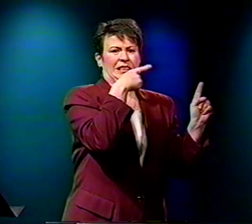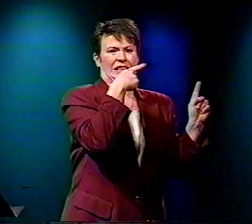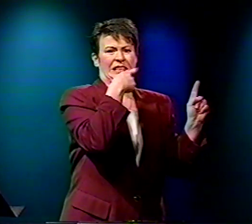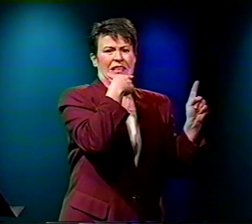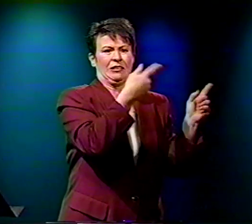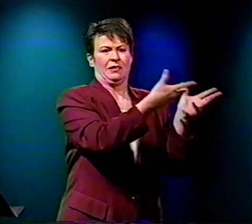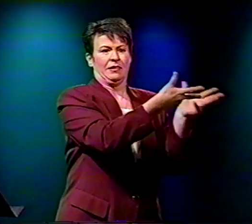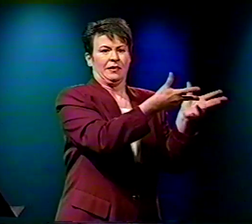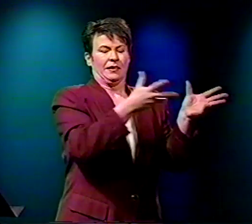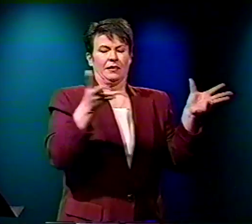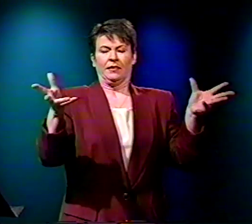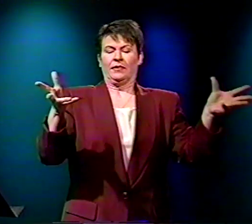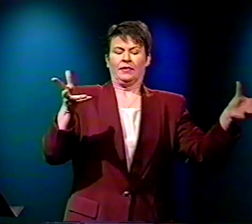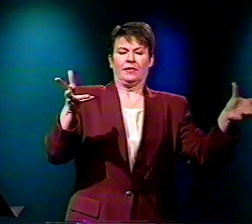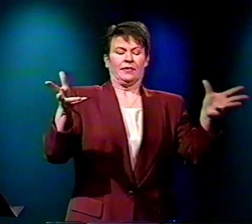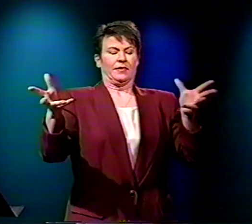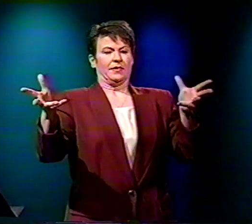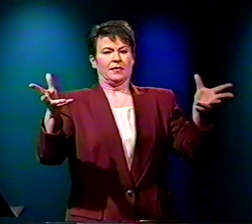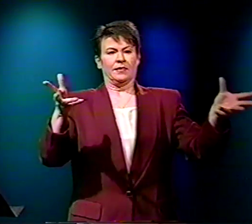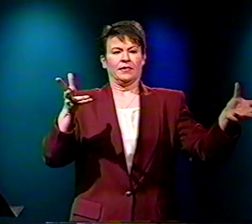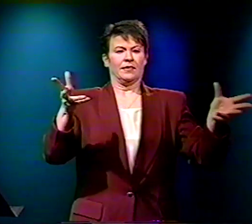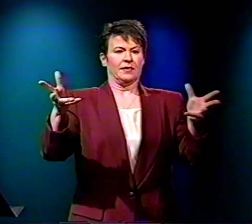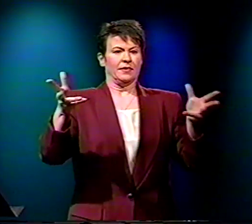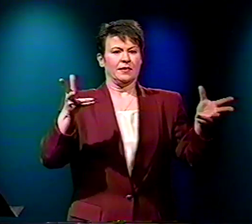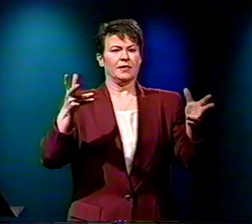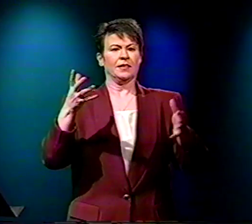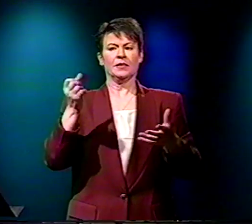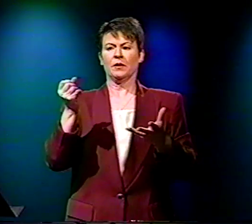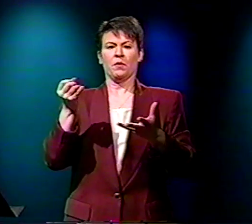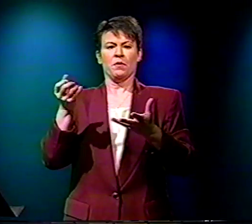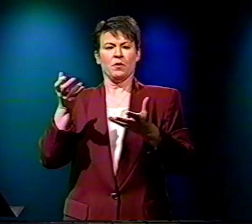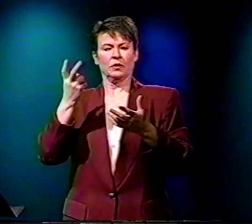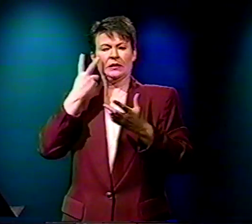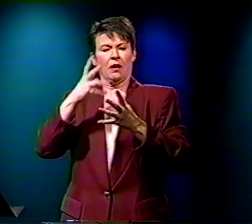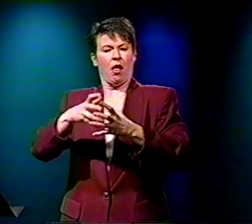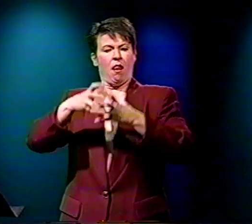them, even though they have to work with hearing people. And so therefore there is this internal